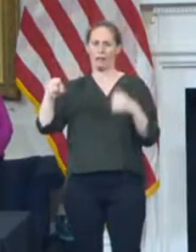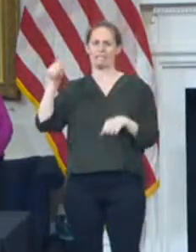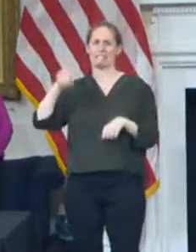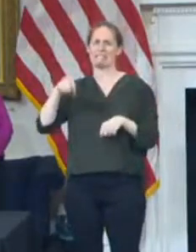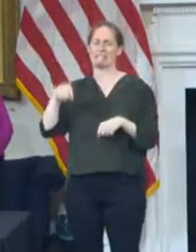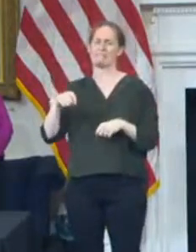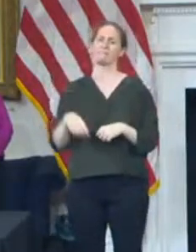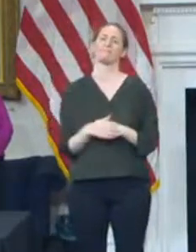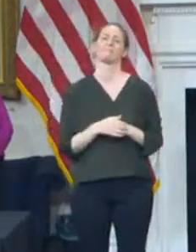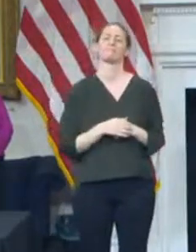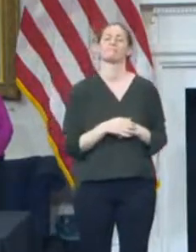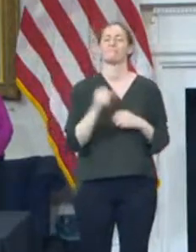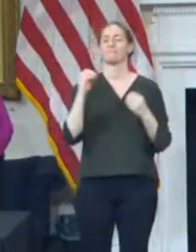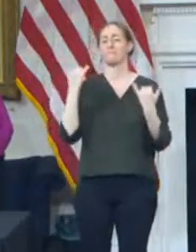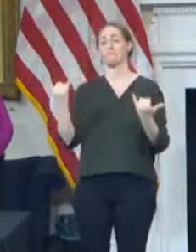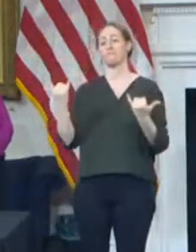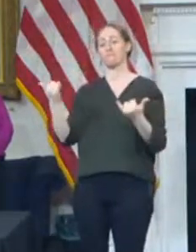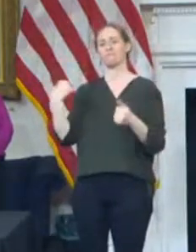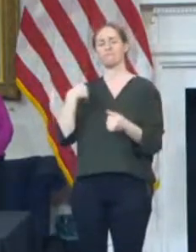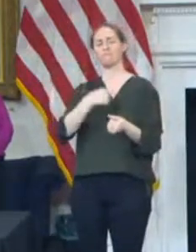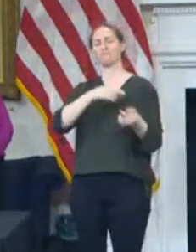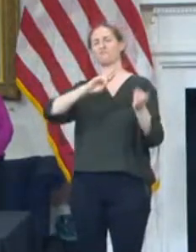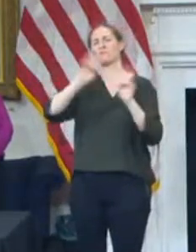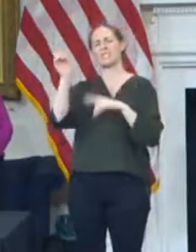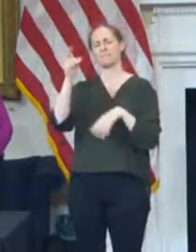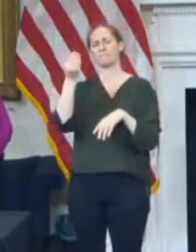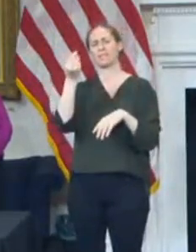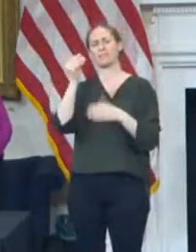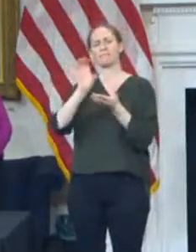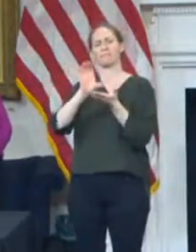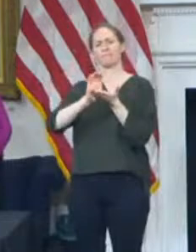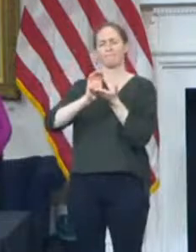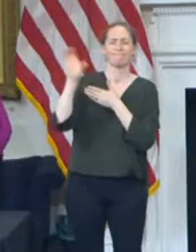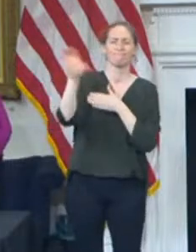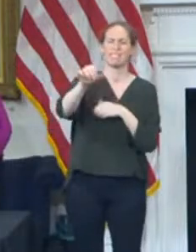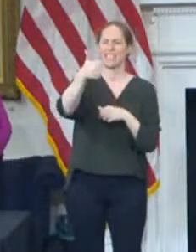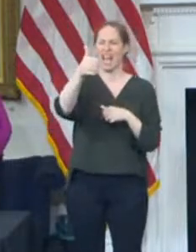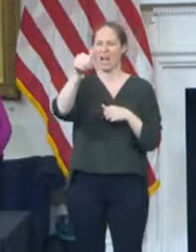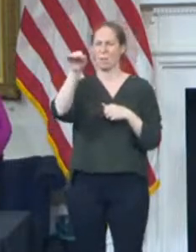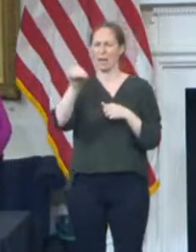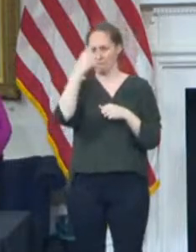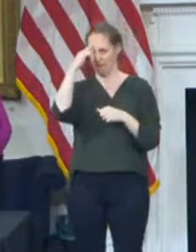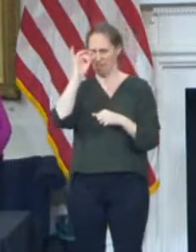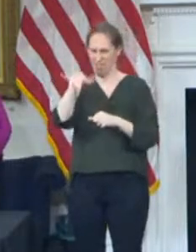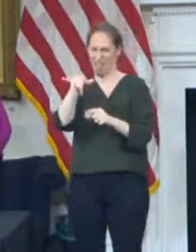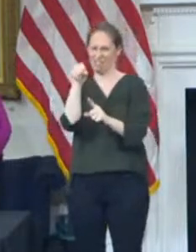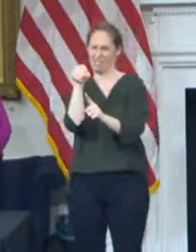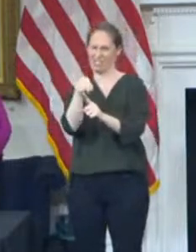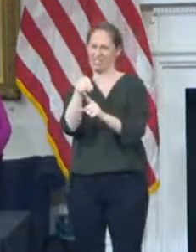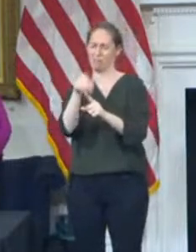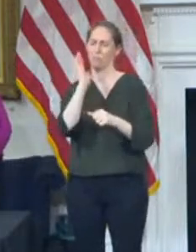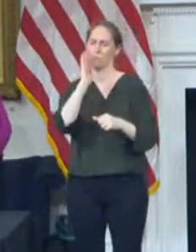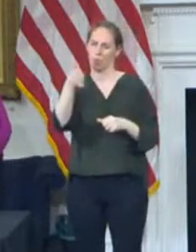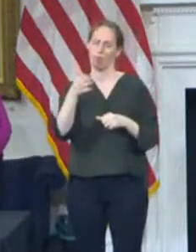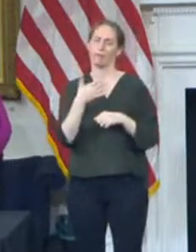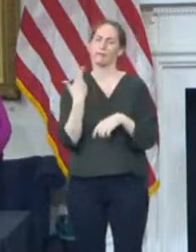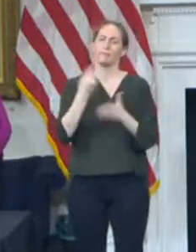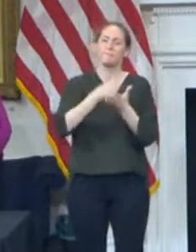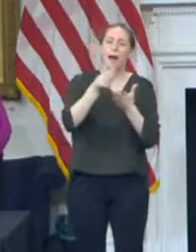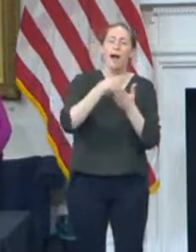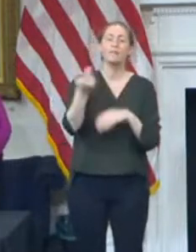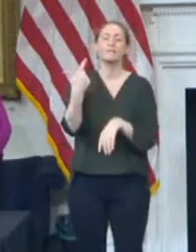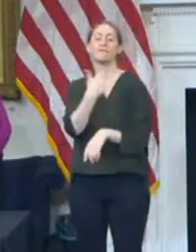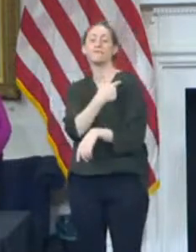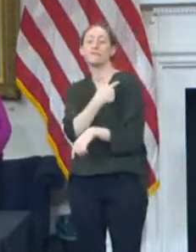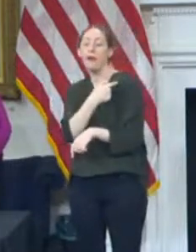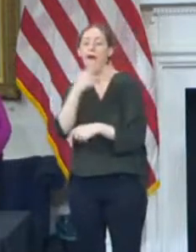we are providing the initial funding of that plan with an initial investment of $10 million for the acquisition